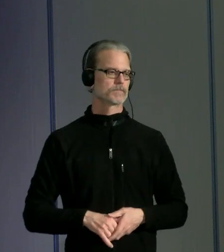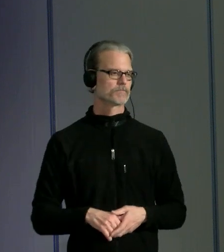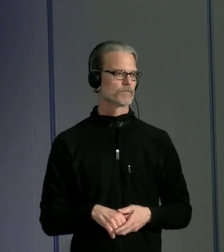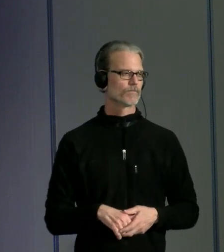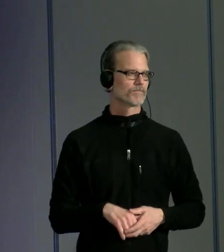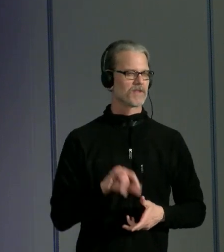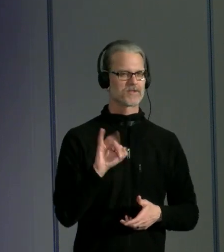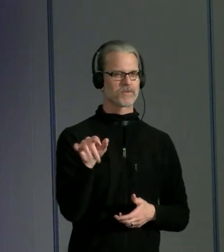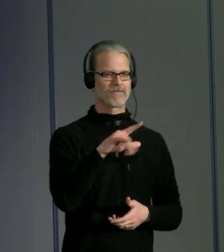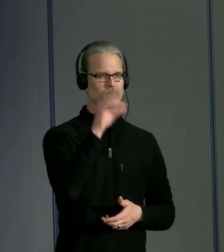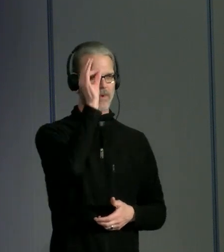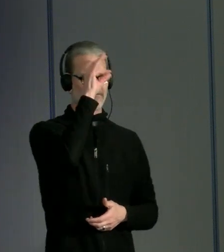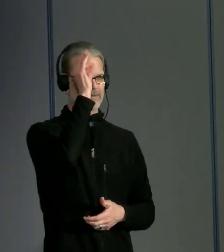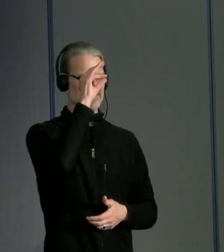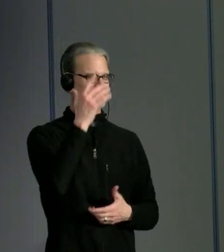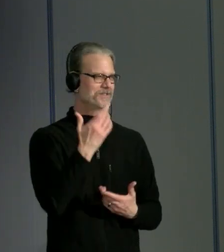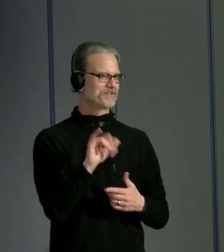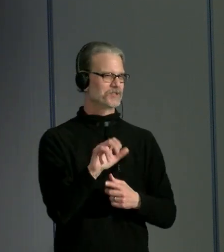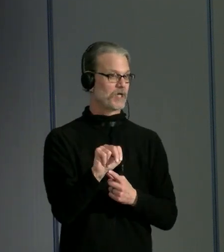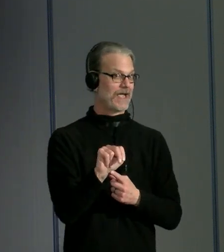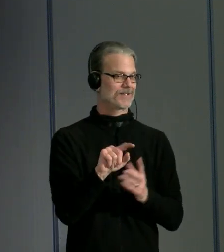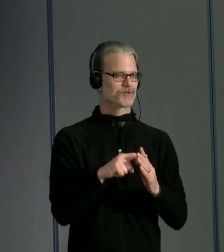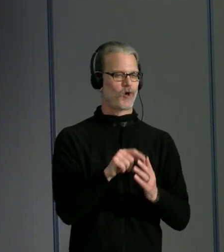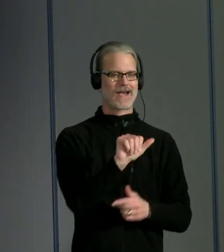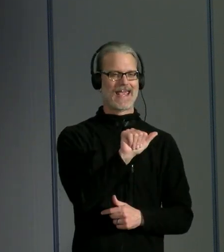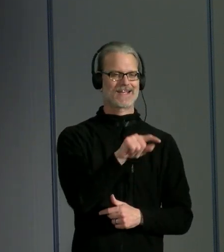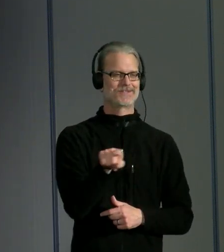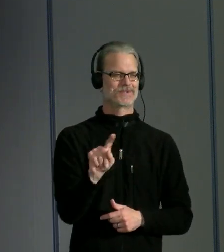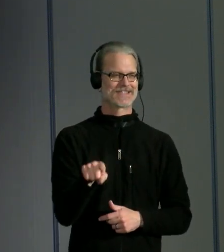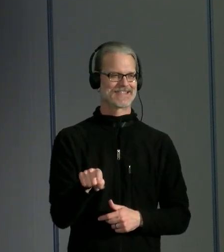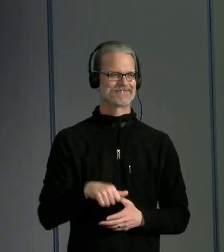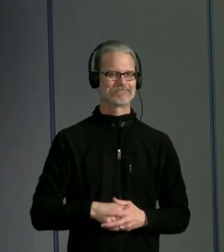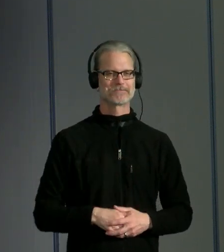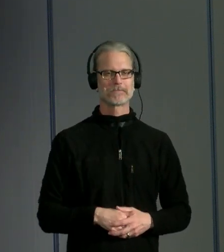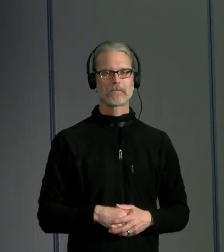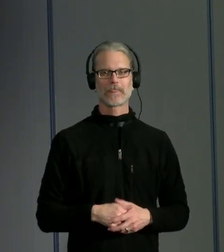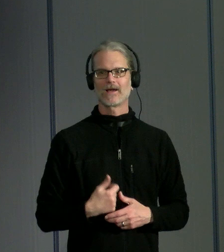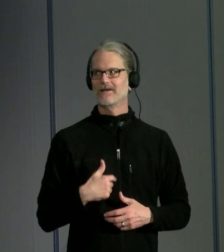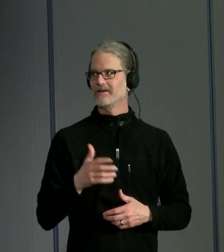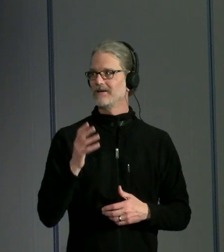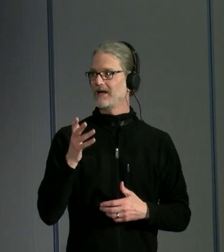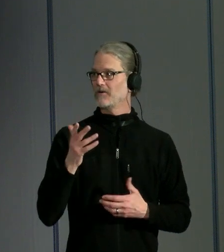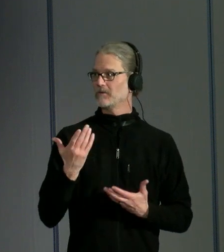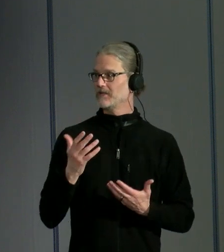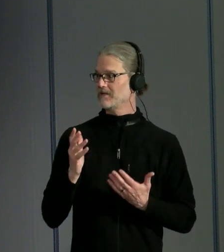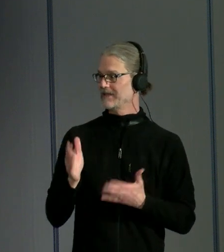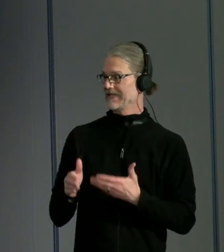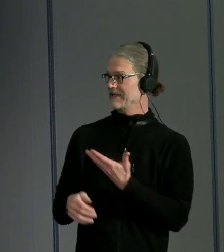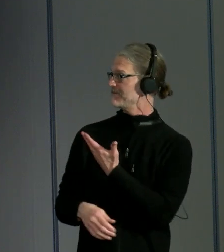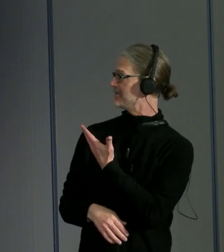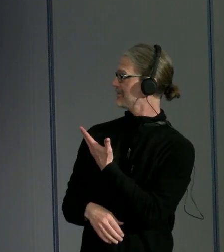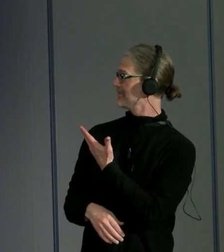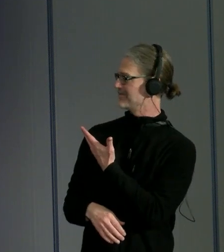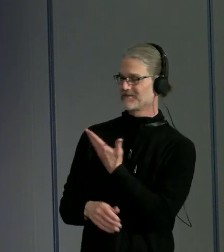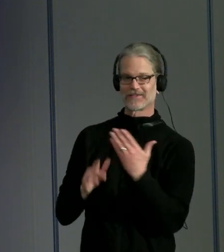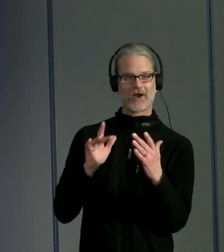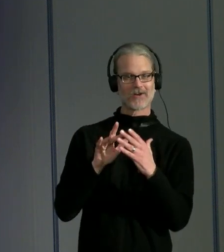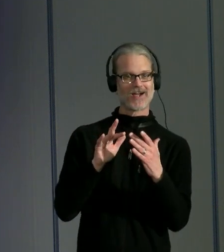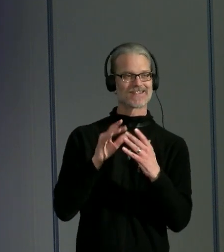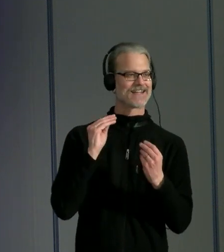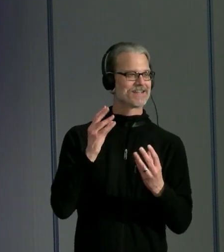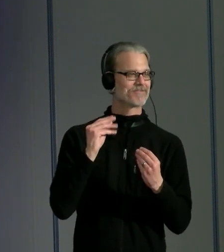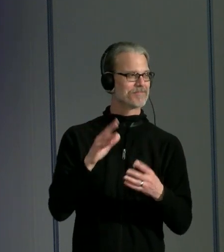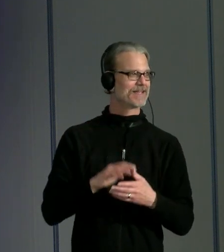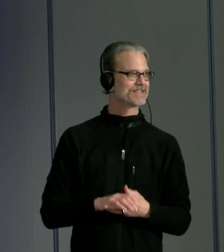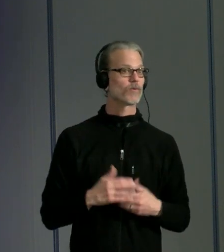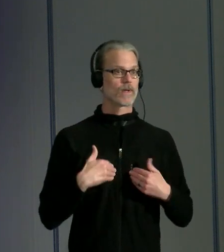So if you're unfamiliar with Jan, I would start with the A to Z listings. I'm going to leave our screen up with our contact information, but we